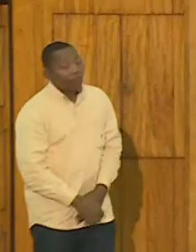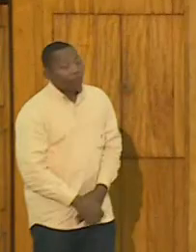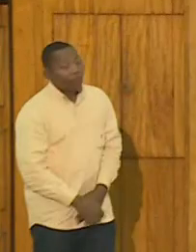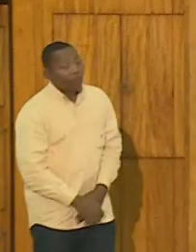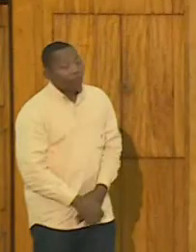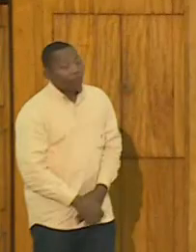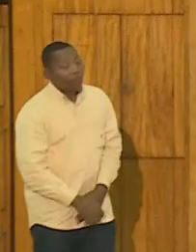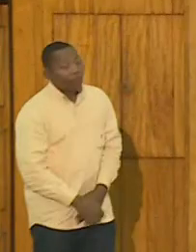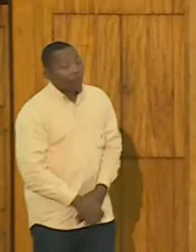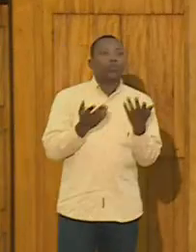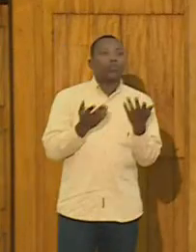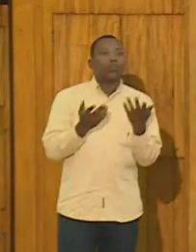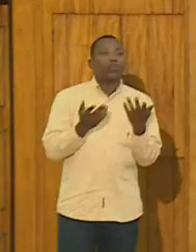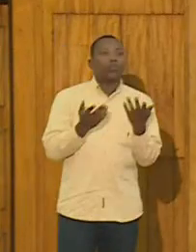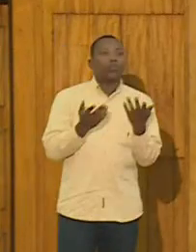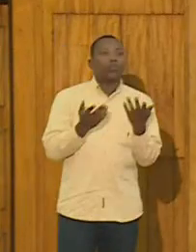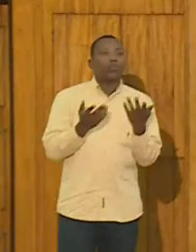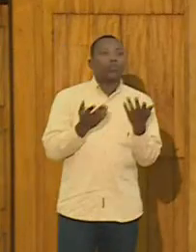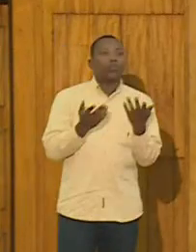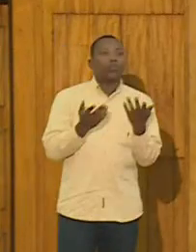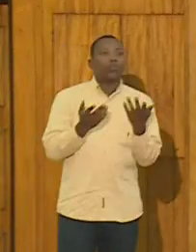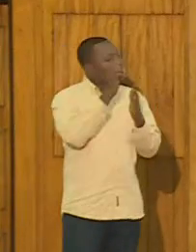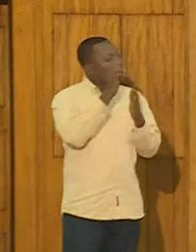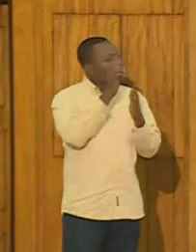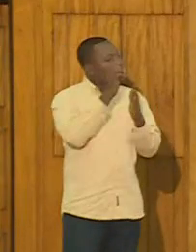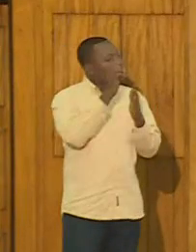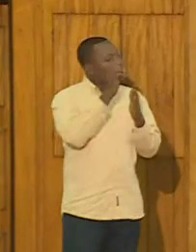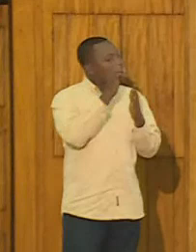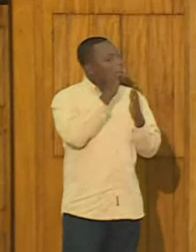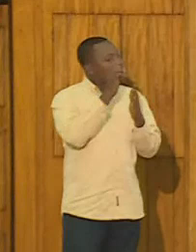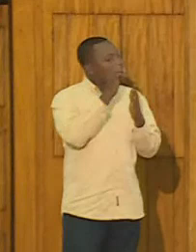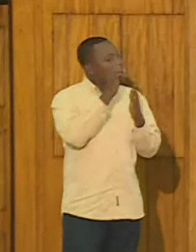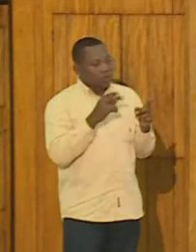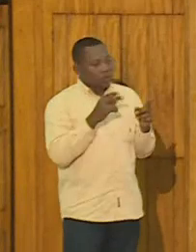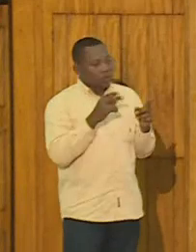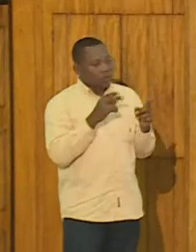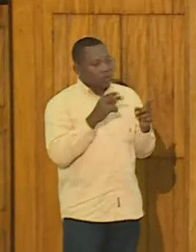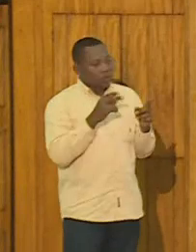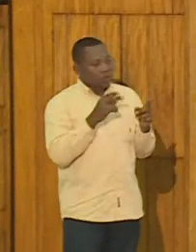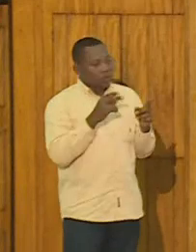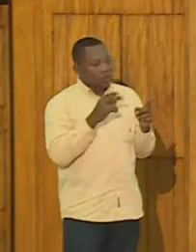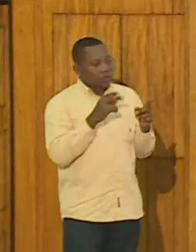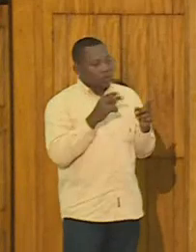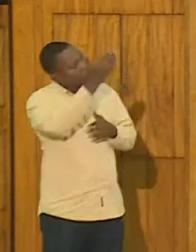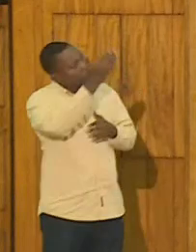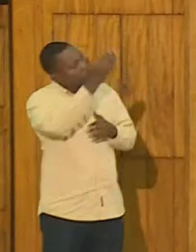for this chart, but as you can see from numbers, in terms of the aggregate